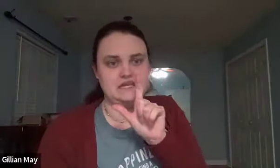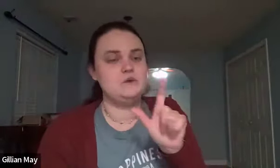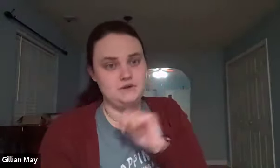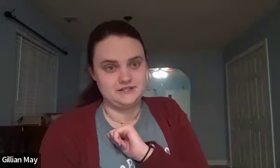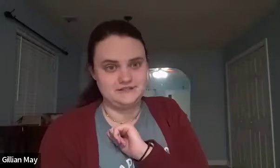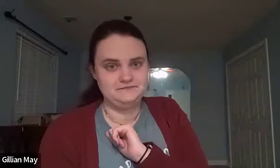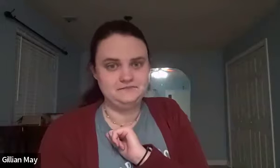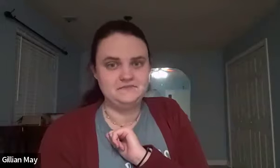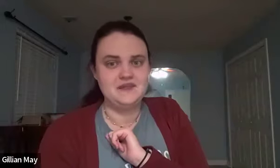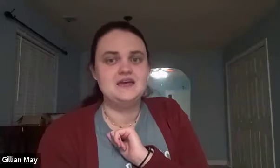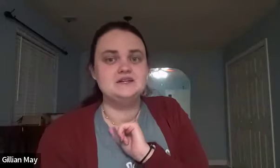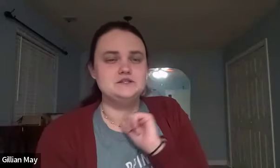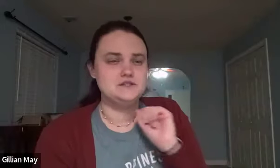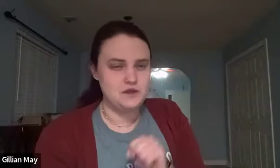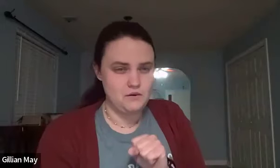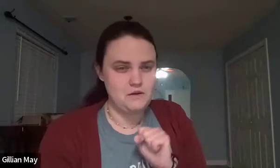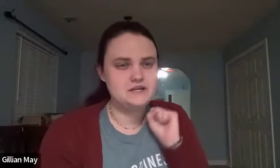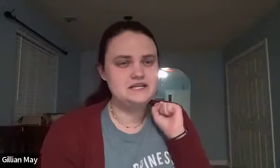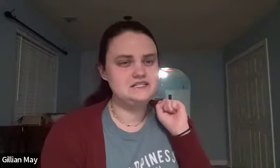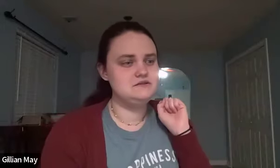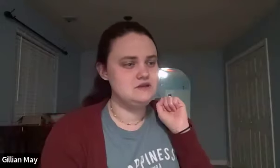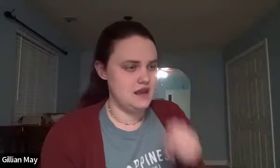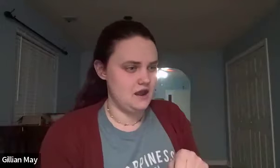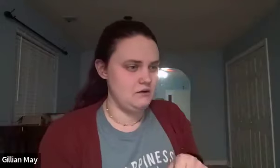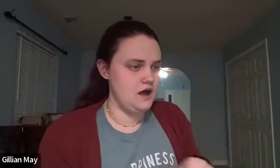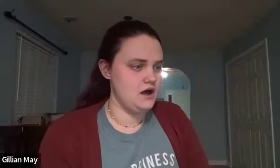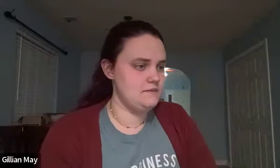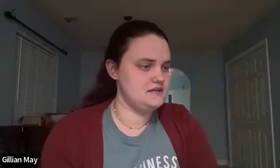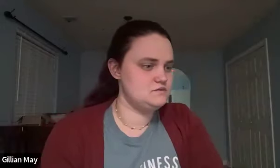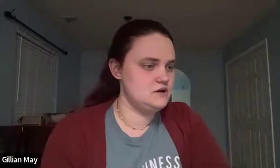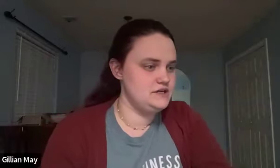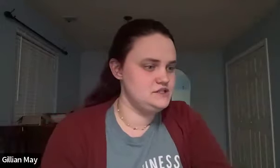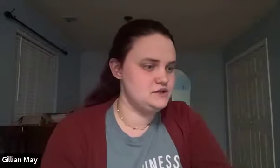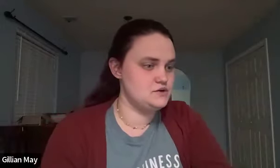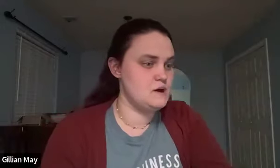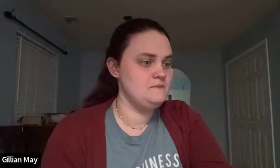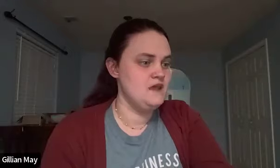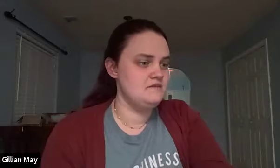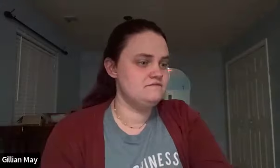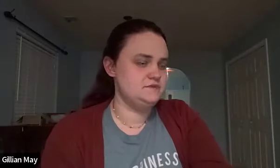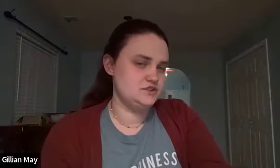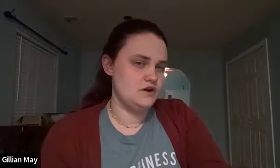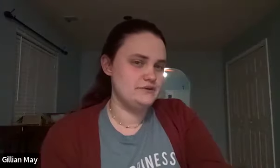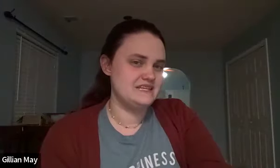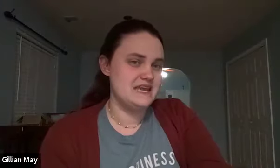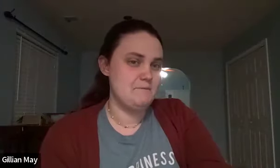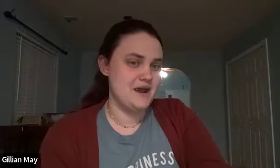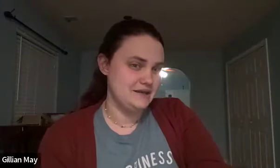Either way works. So what we're going to do now is we're going to start off with saying my